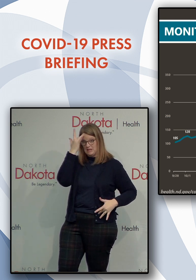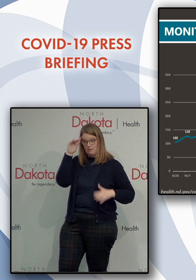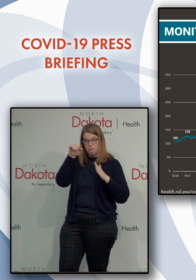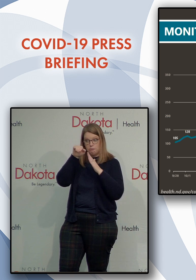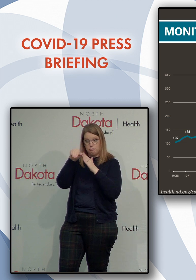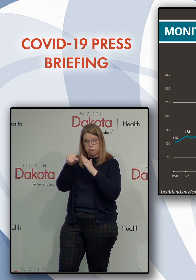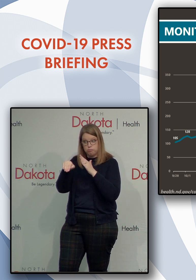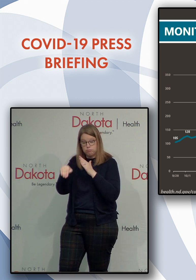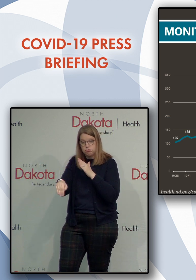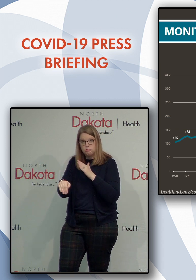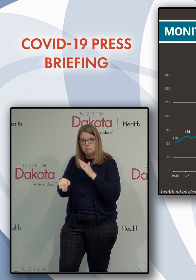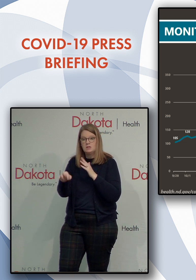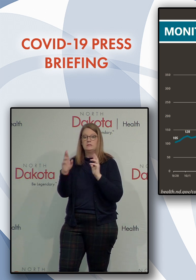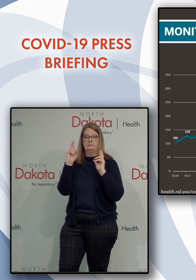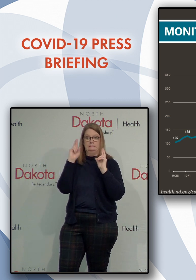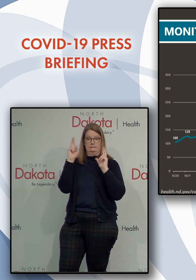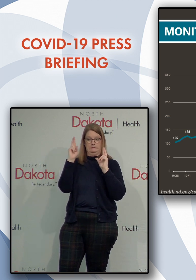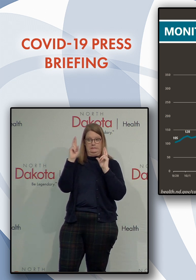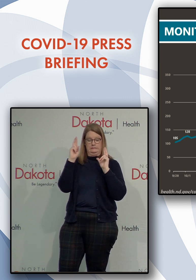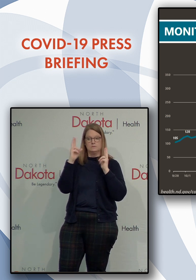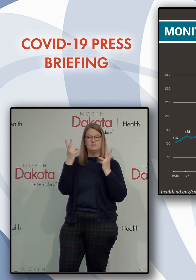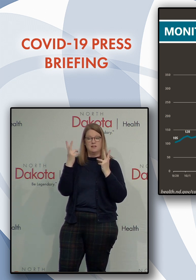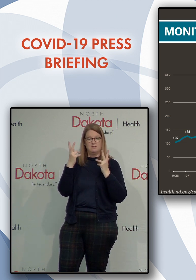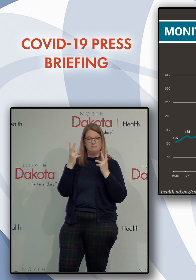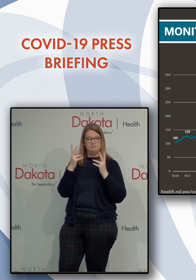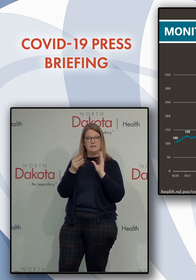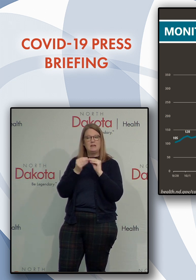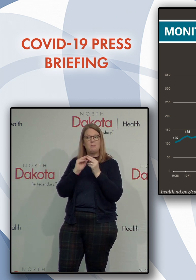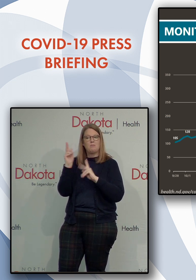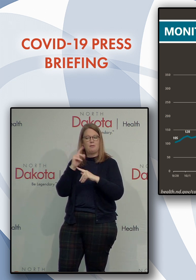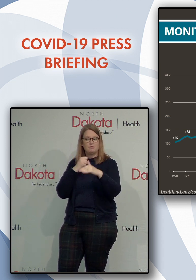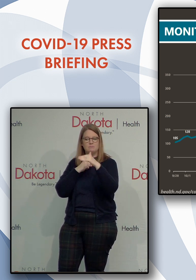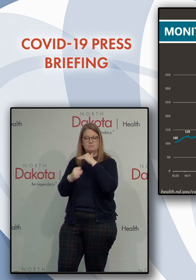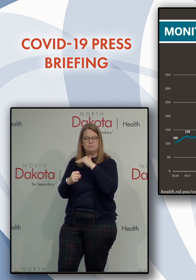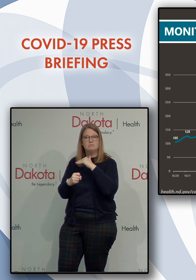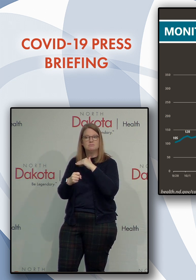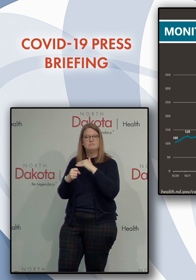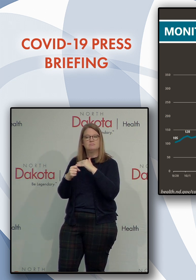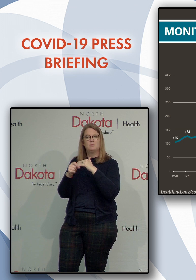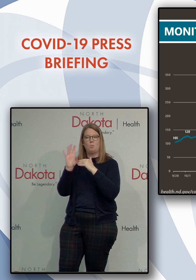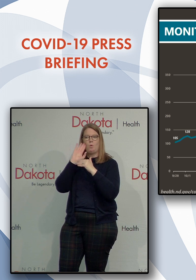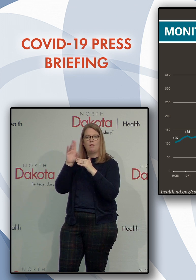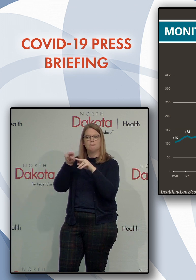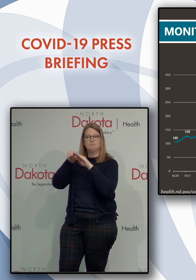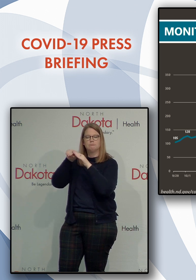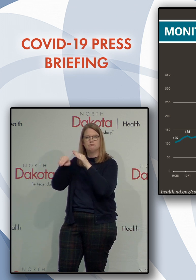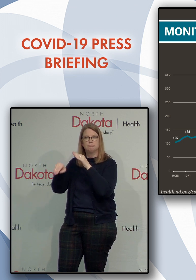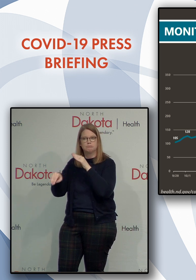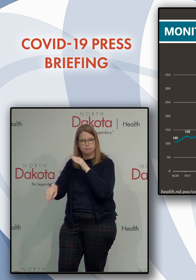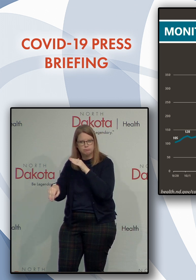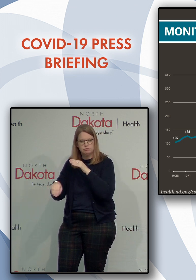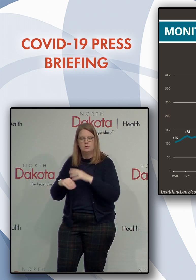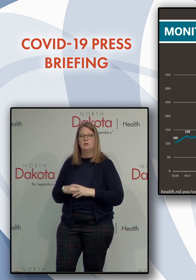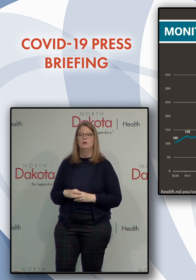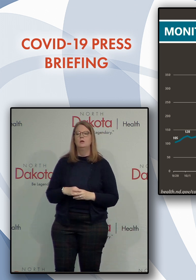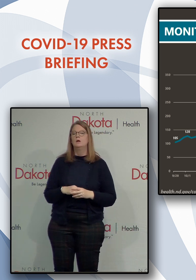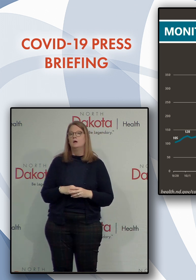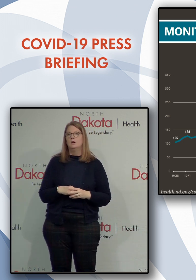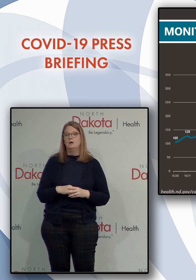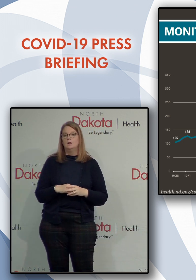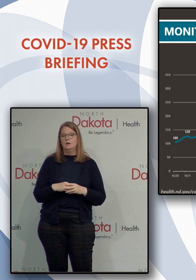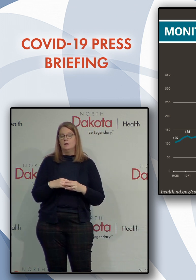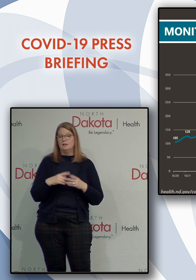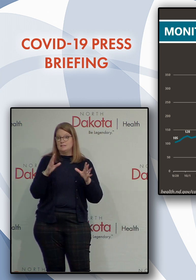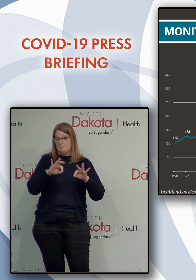ahead that we'll see hospitalizations continue to decline. It's important that